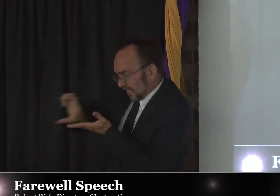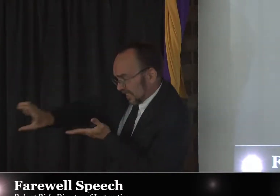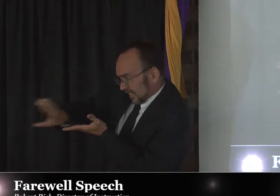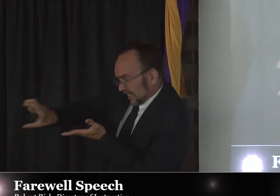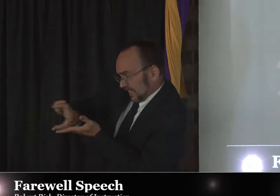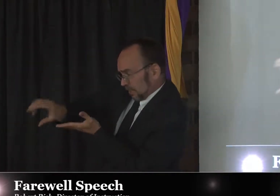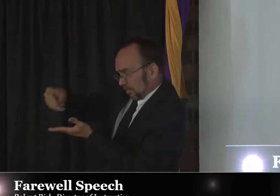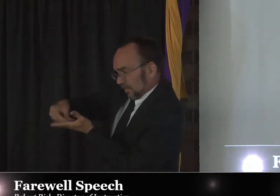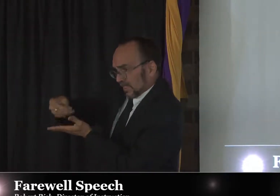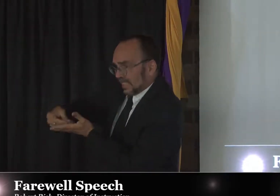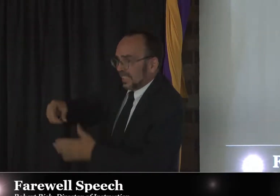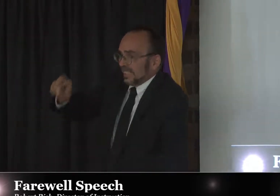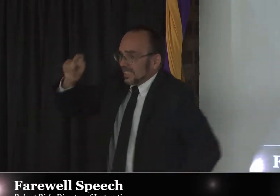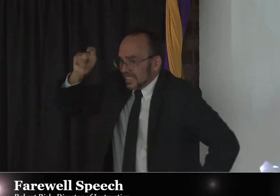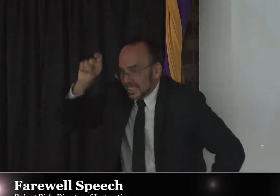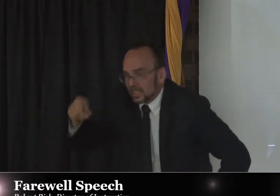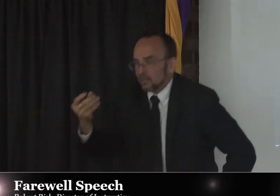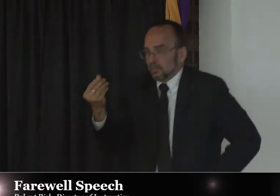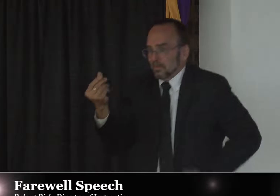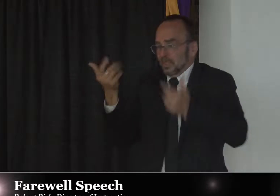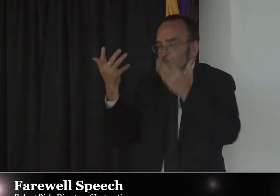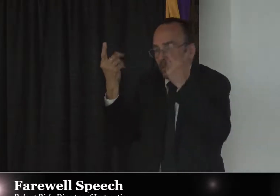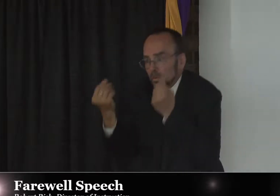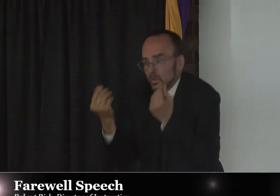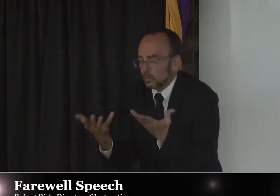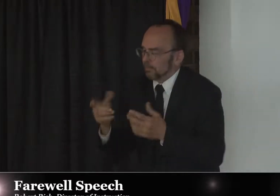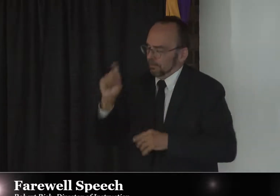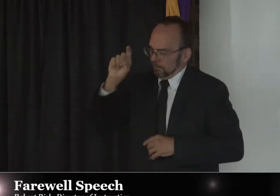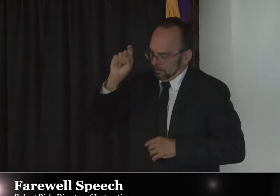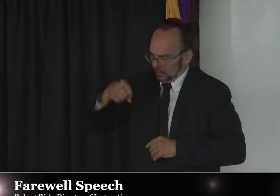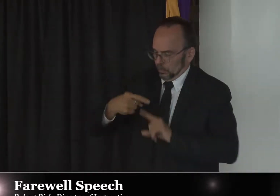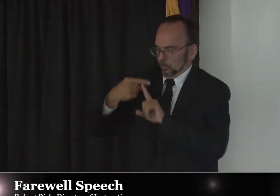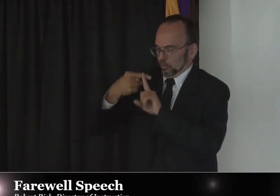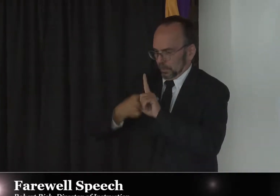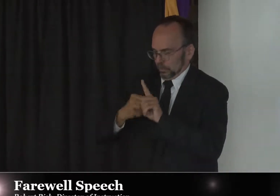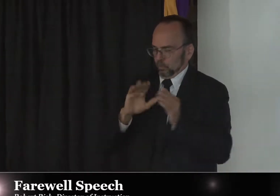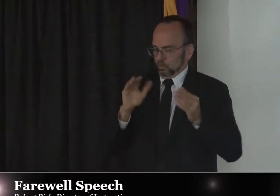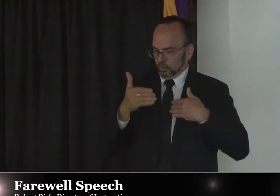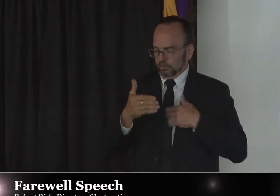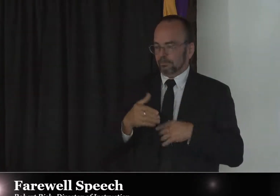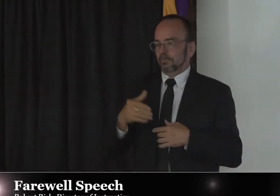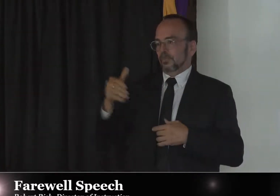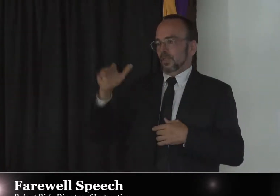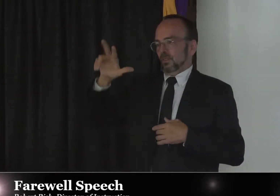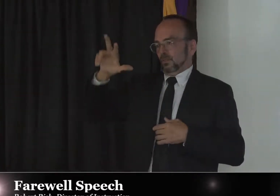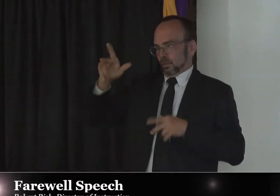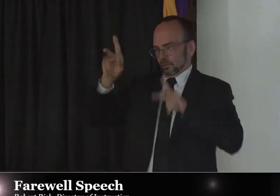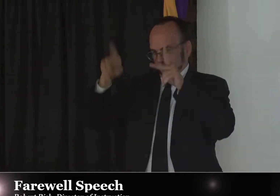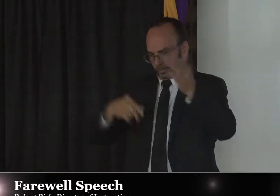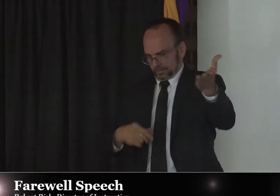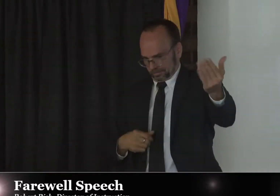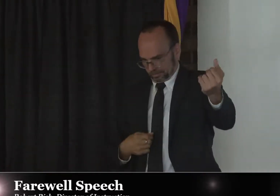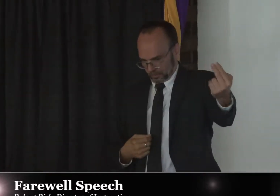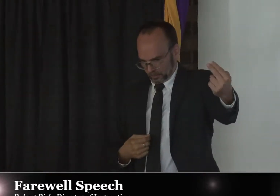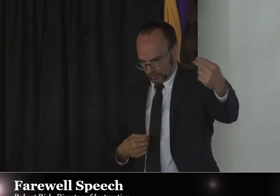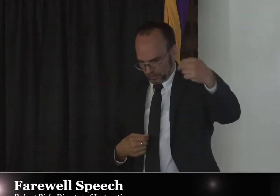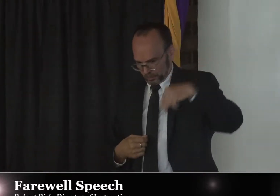He was paying off another house. He needed the money. What was he gonna do? A third person